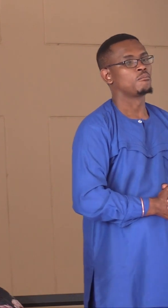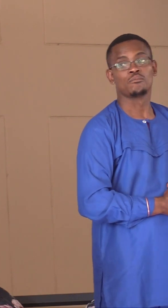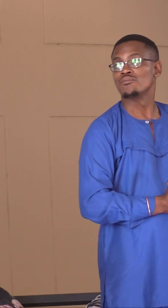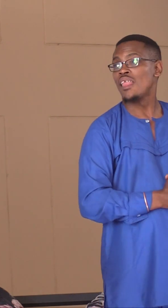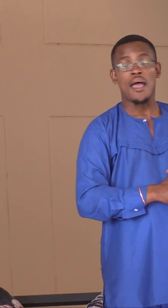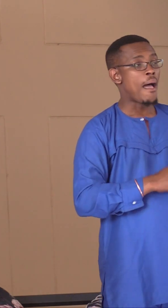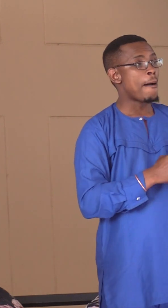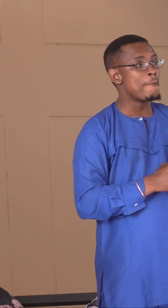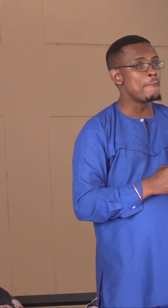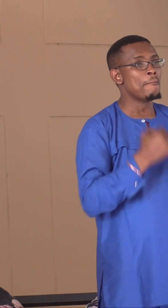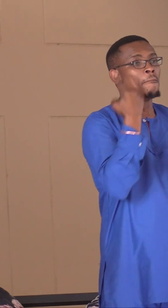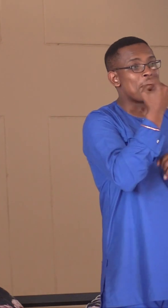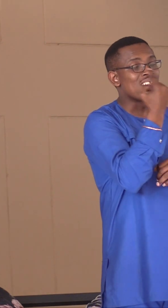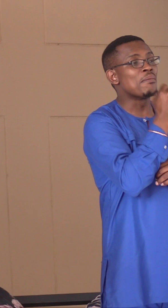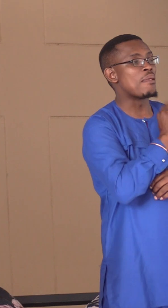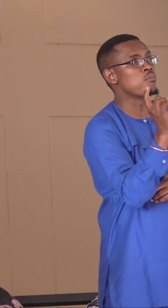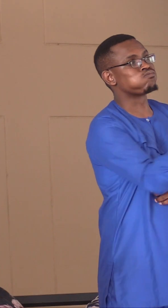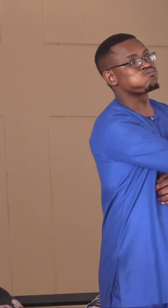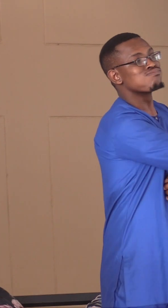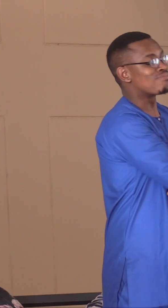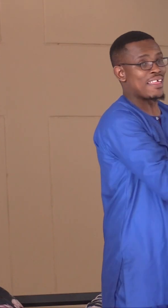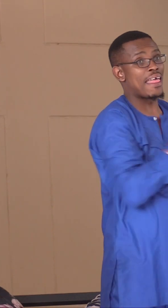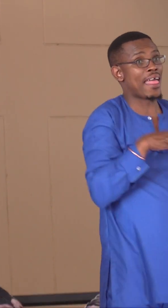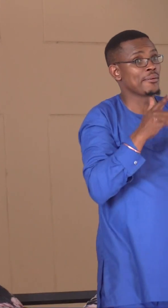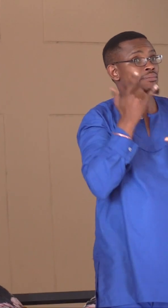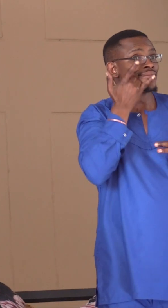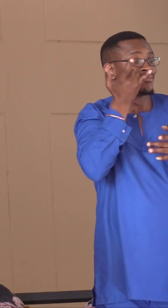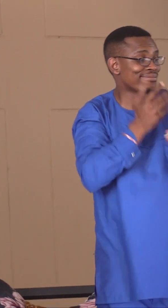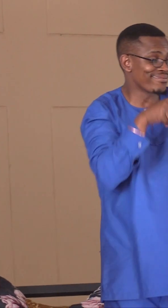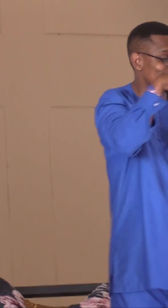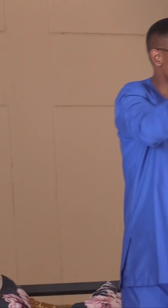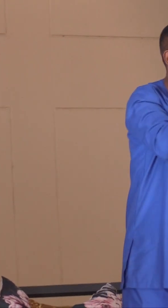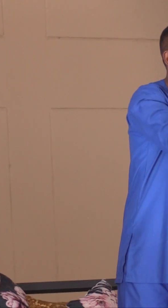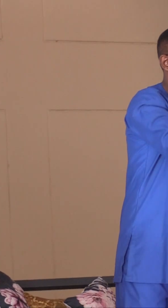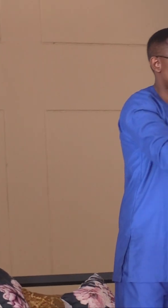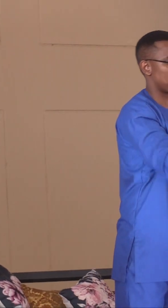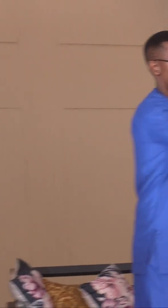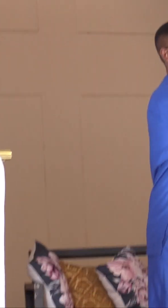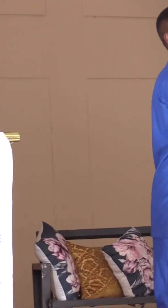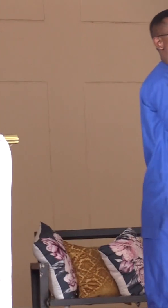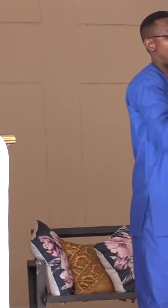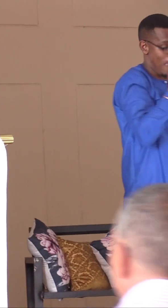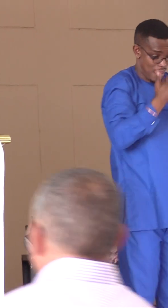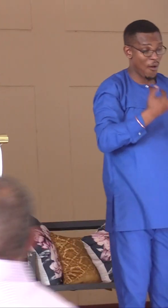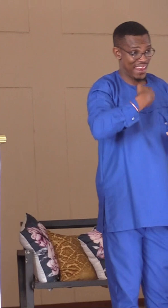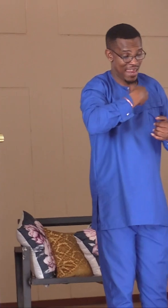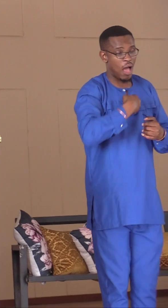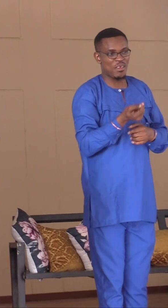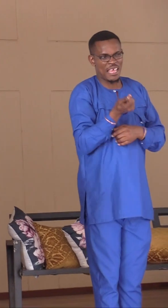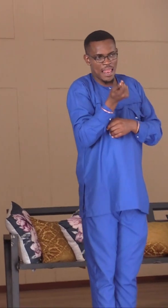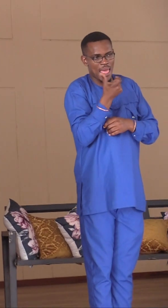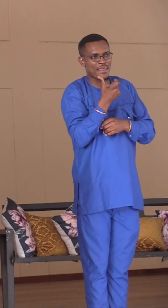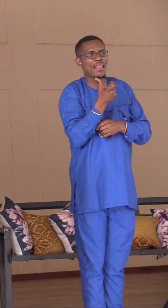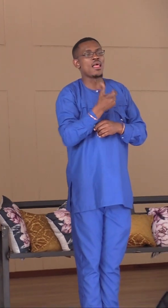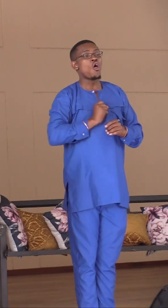Agar principal ba meditse ba re atlemo mope a tsawa na mela stage a fella go tlase. So now with a little bit